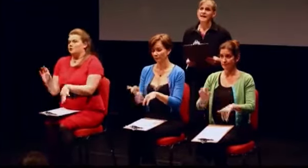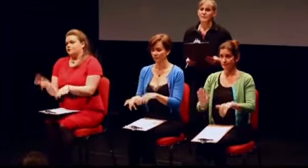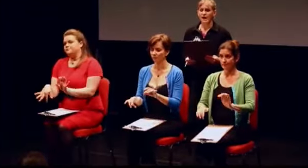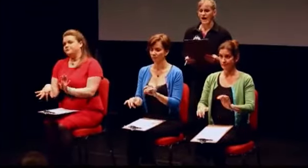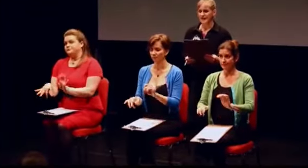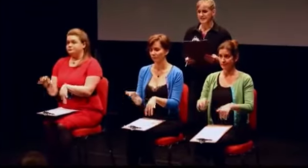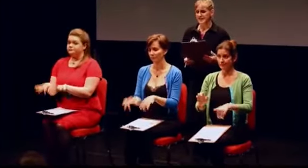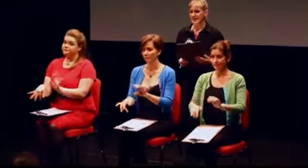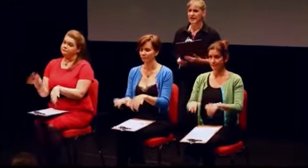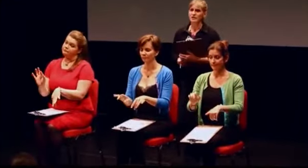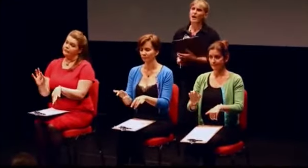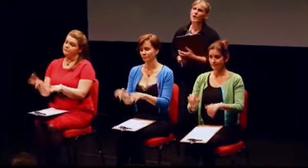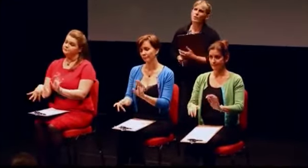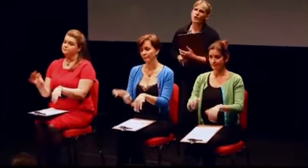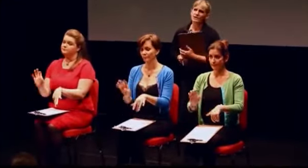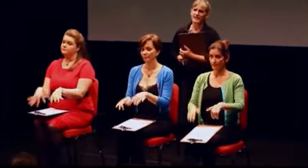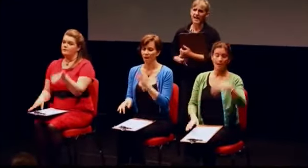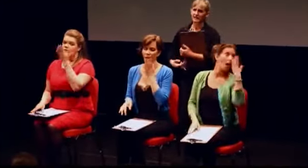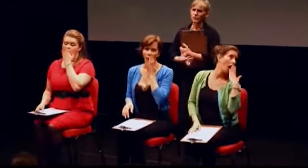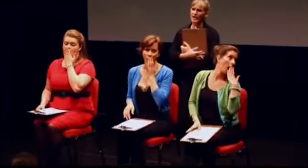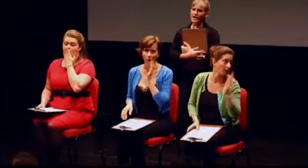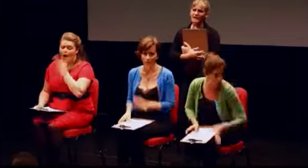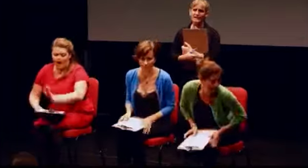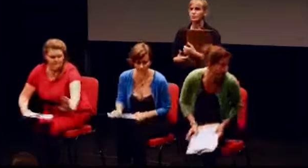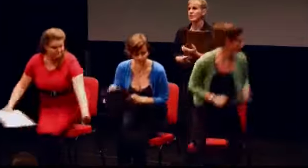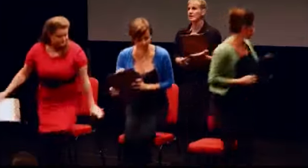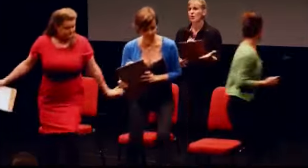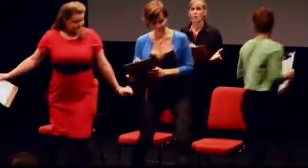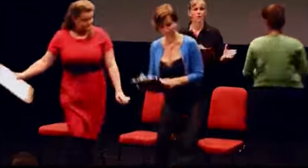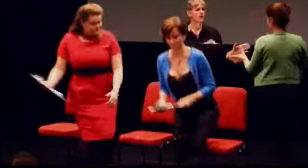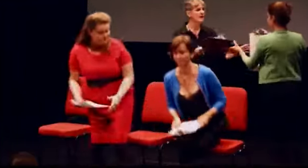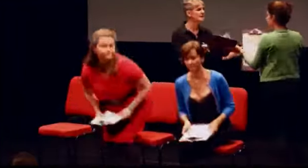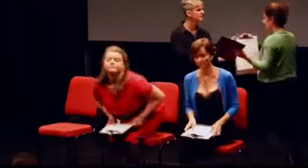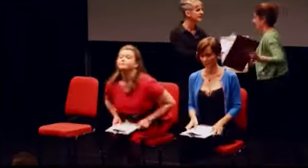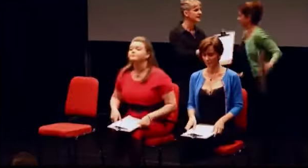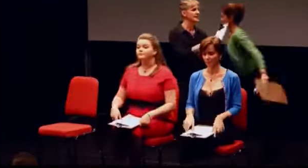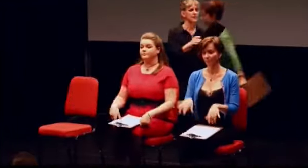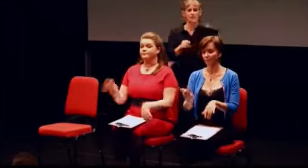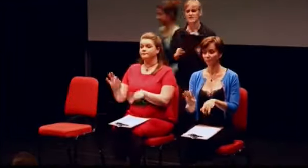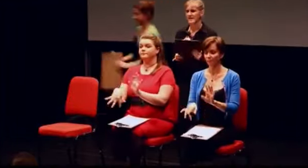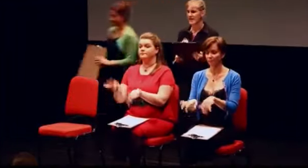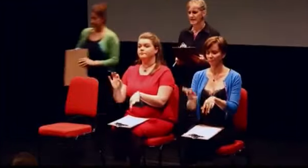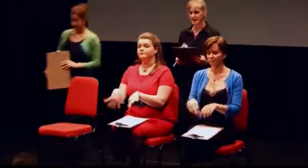Day by day, my words and ways will always be the